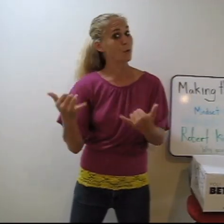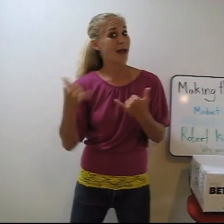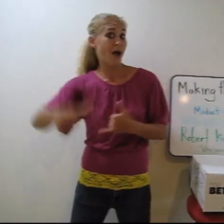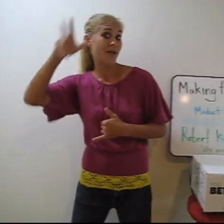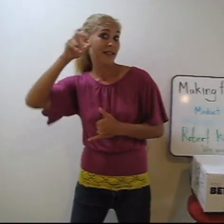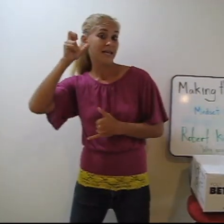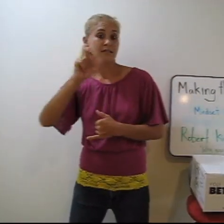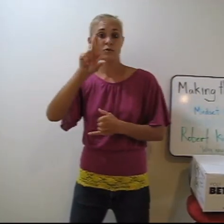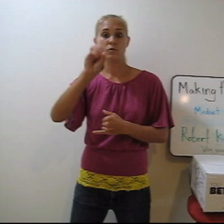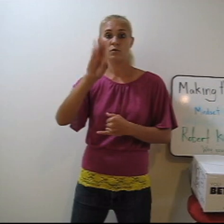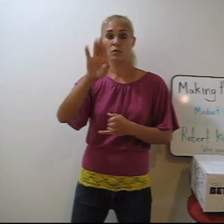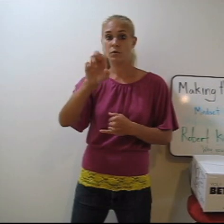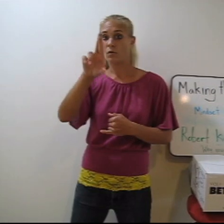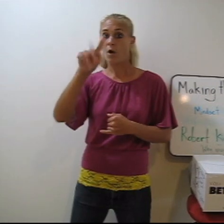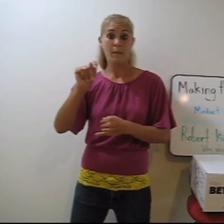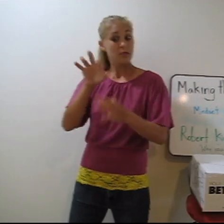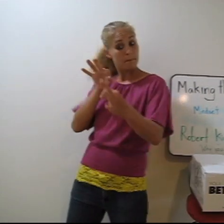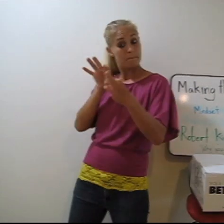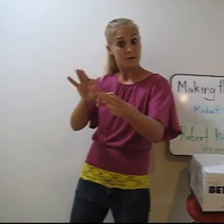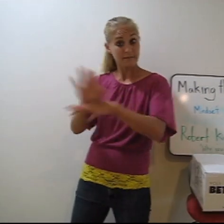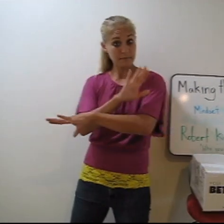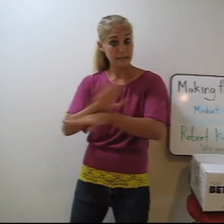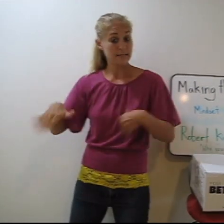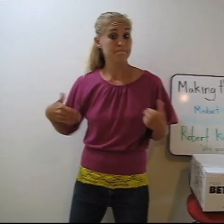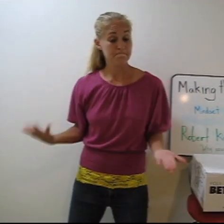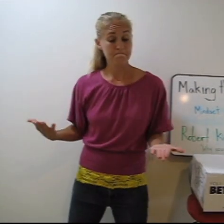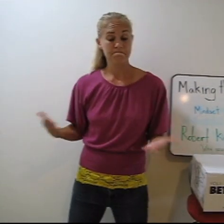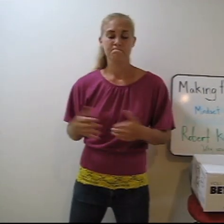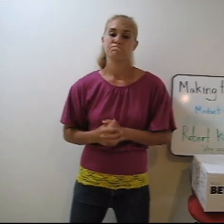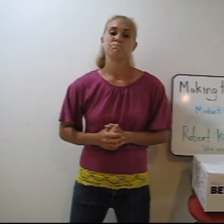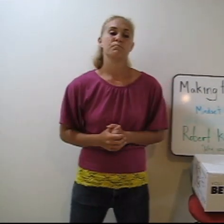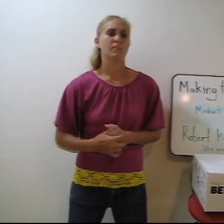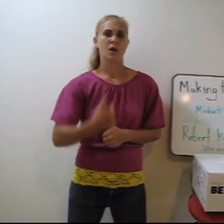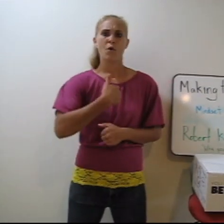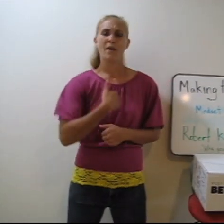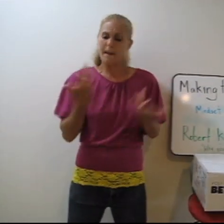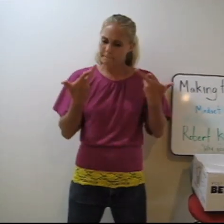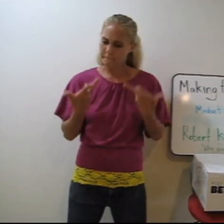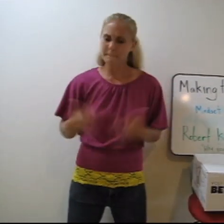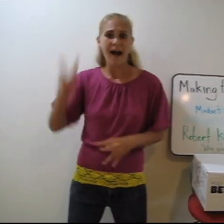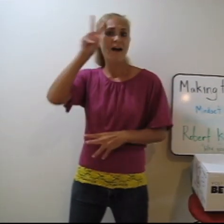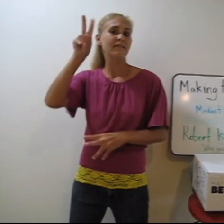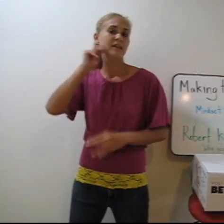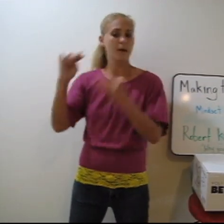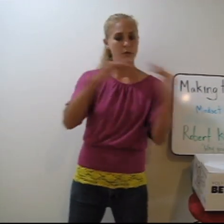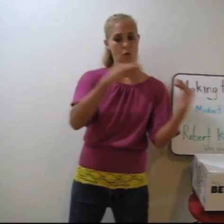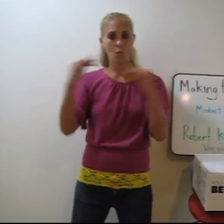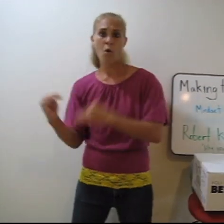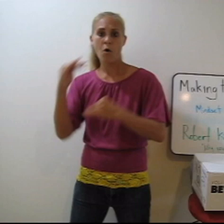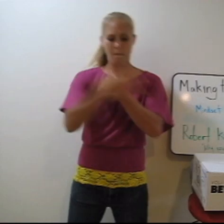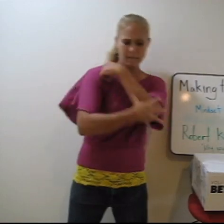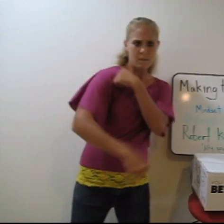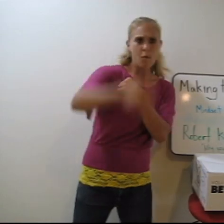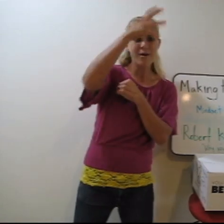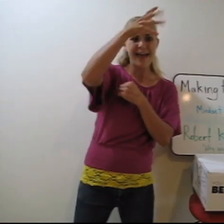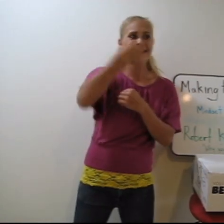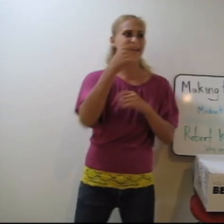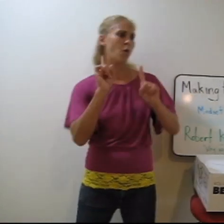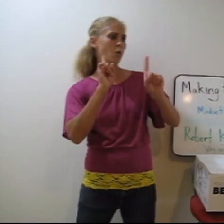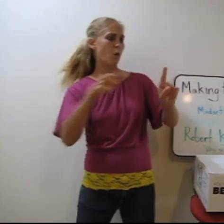The Perfect Business, here's Robert. When I came back from Vietnam, again, my poor dad said go back to school. And for some reason, it